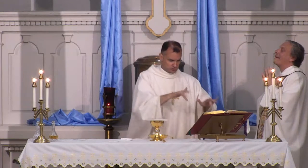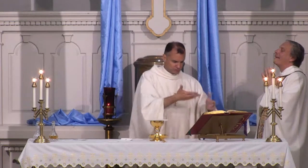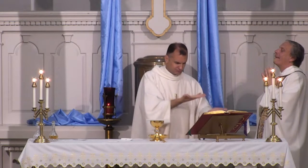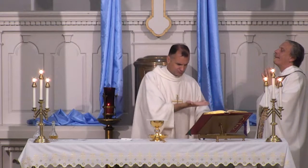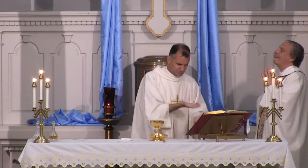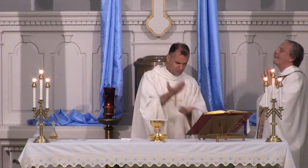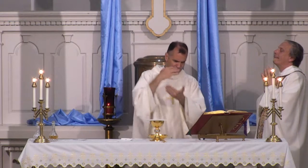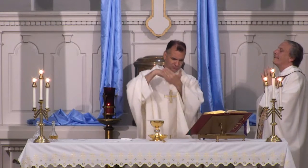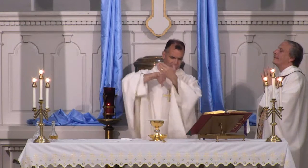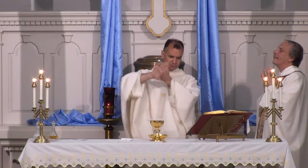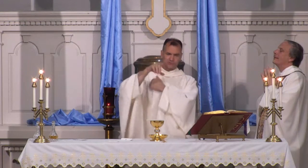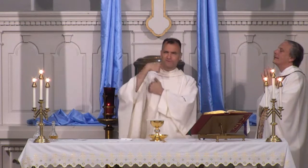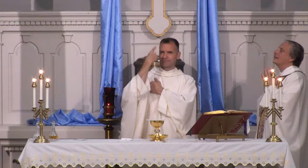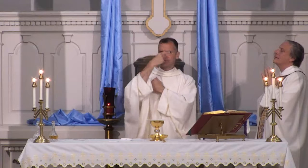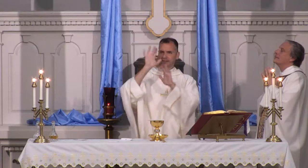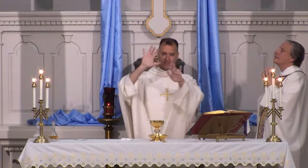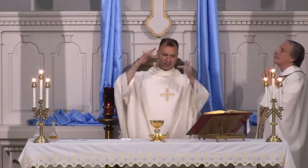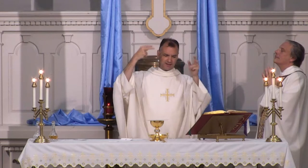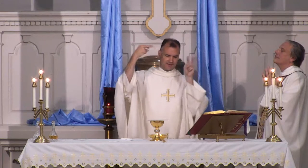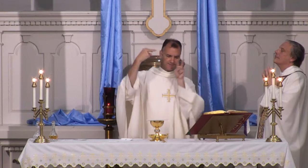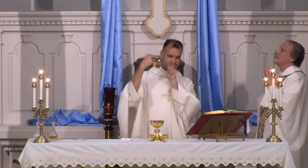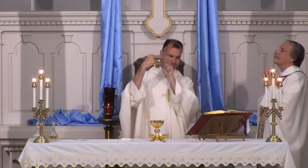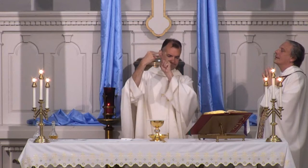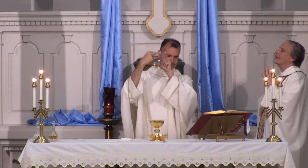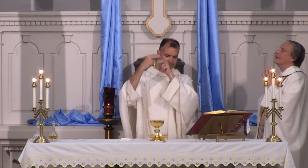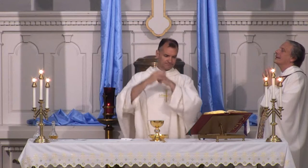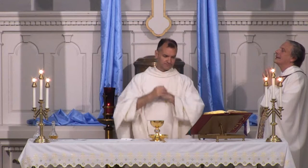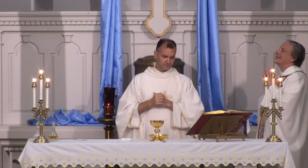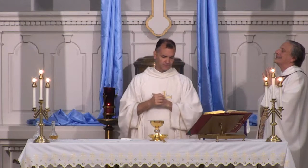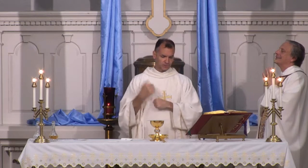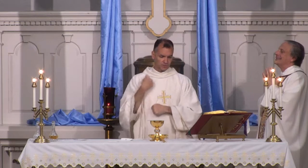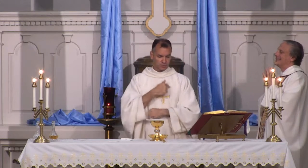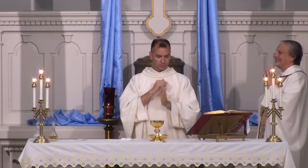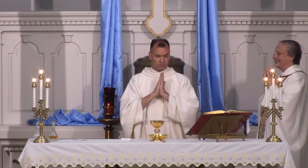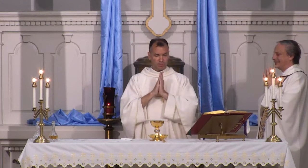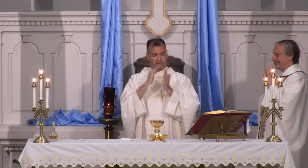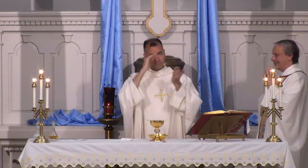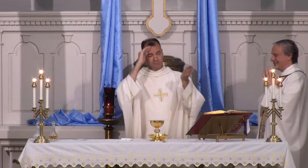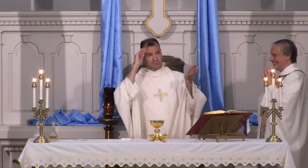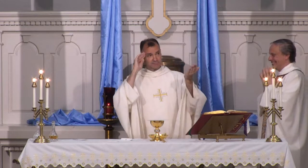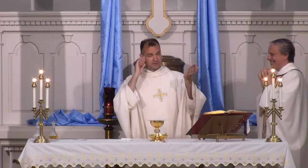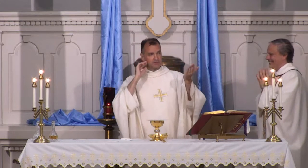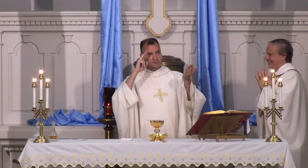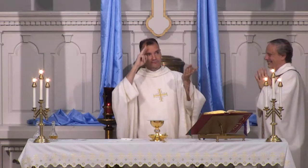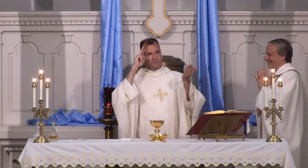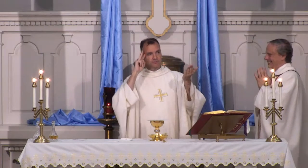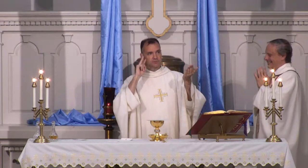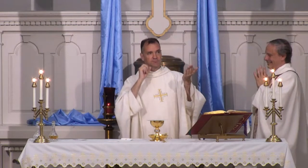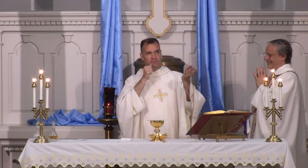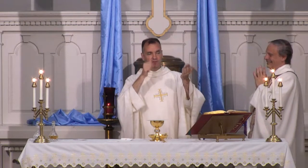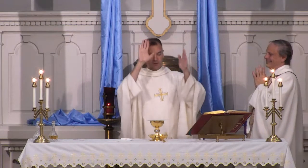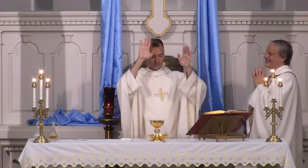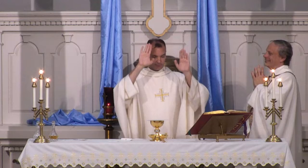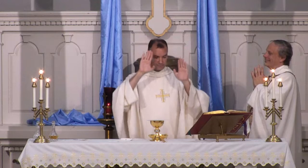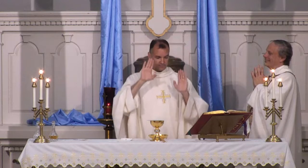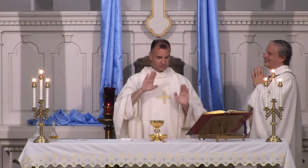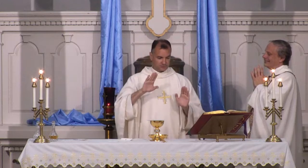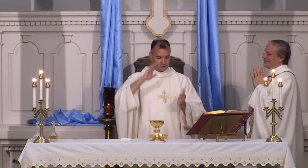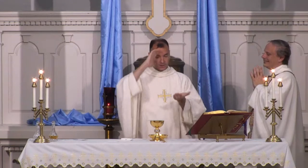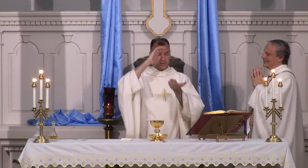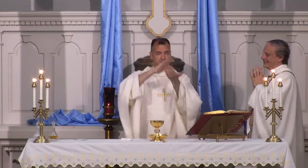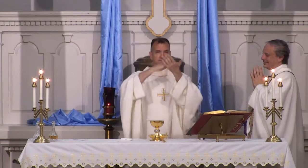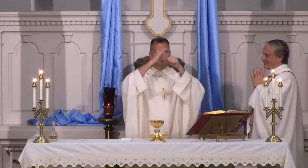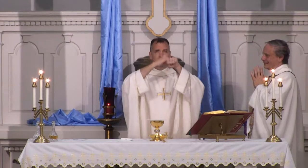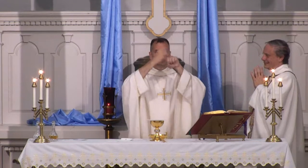mercy. Welcome them into the light of your face. Have mercy on us all, we pray, that with the Blessed